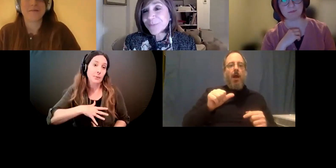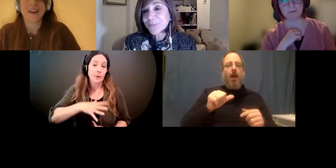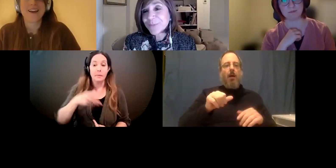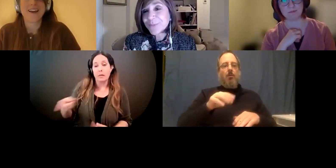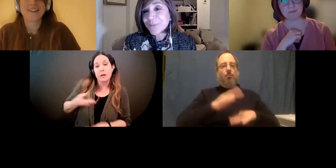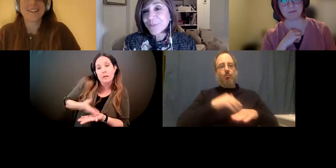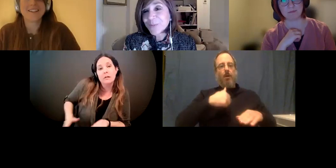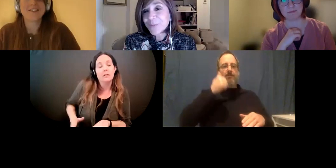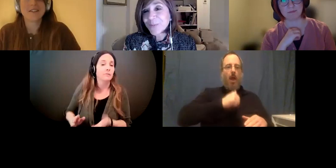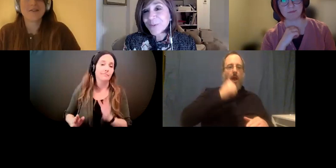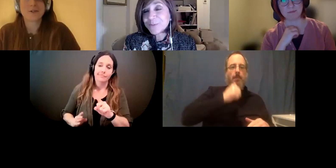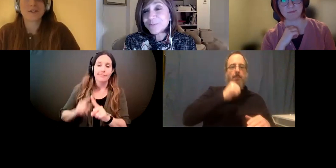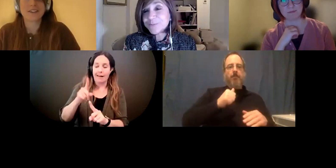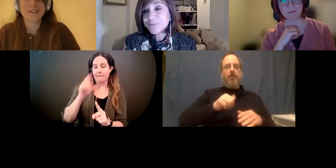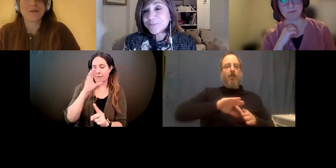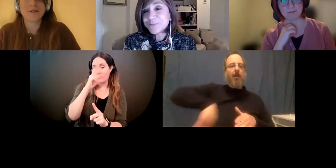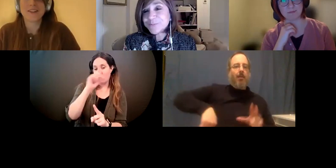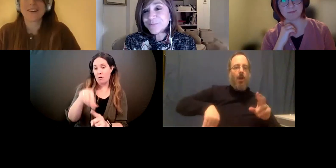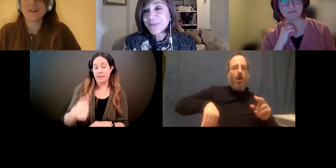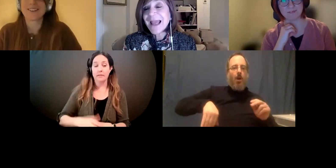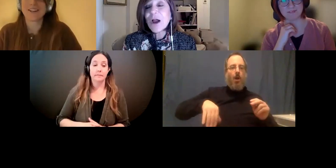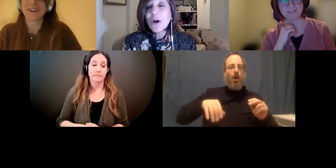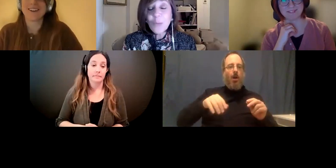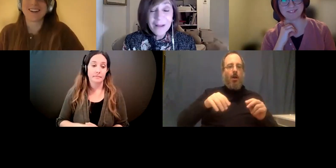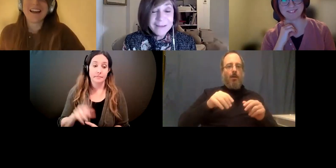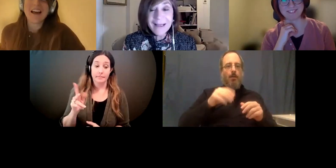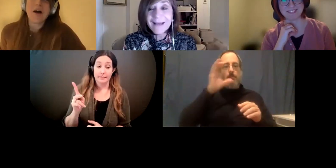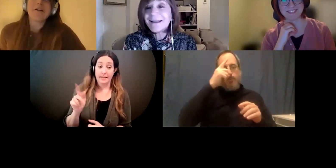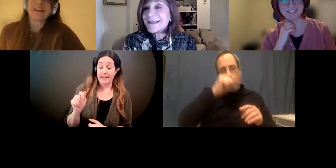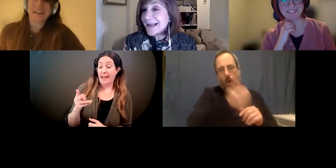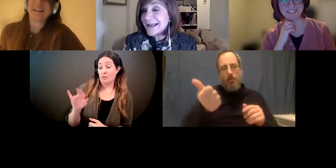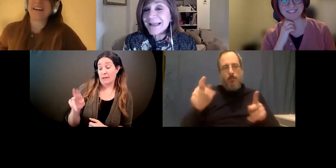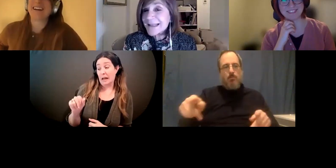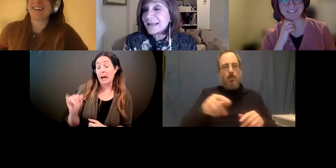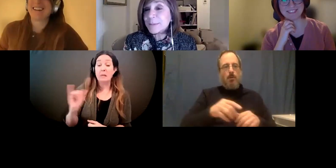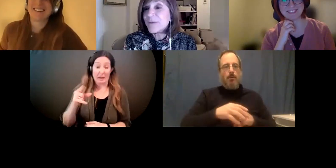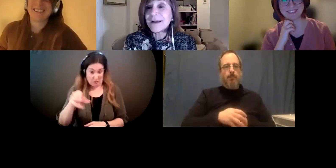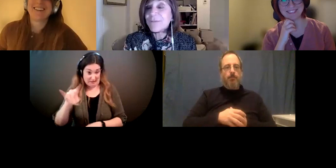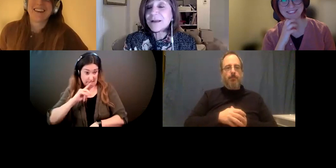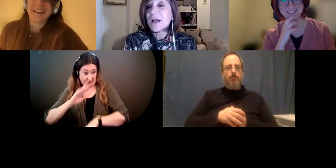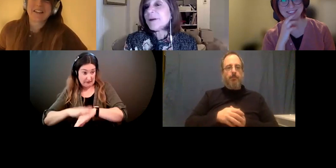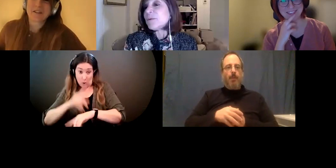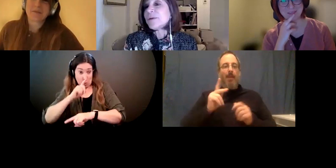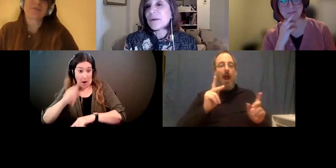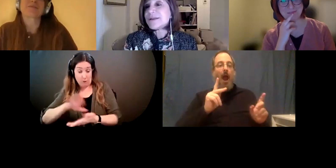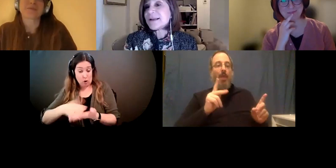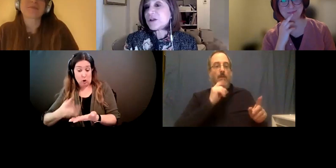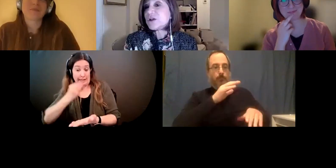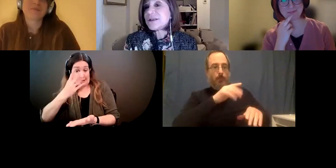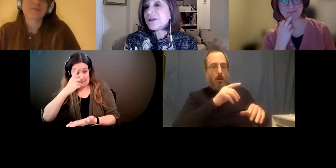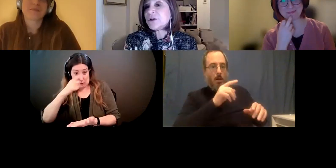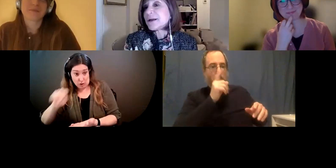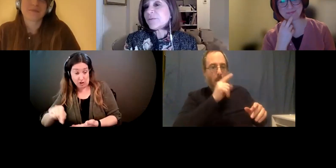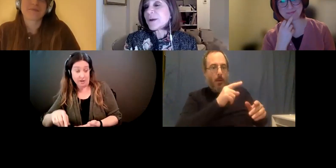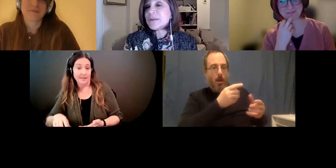Yeah, at least you didn't have to cook dinner for your tenure. So. Well, yeah, but, exactly. And if I come in with, I was asked to